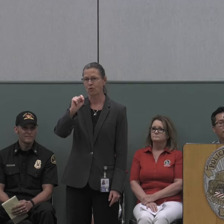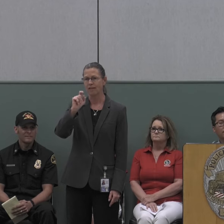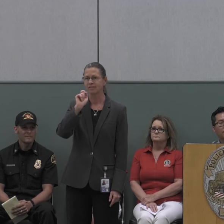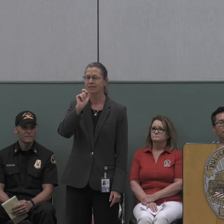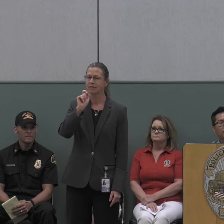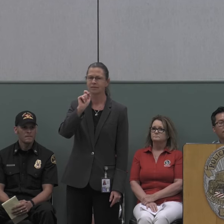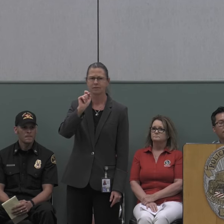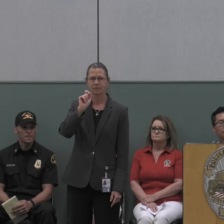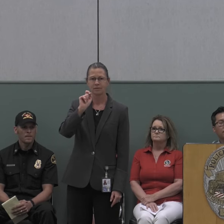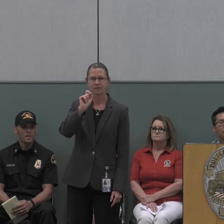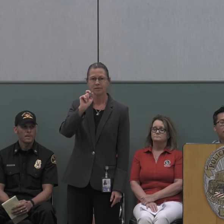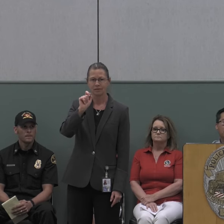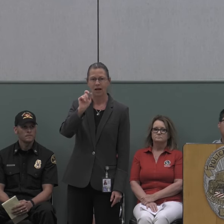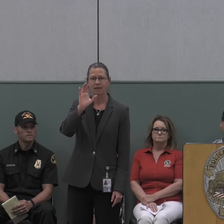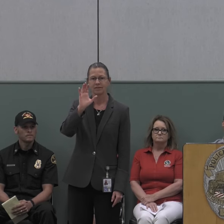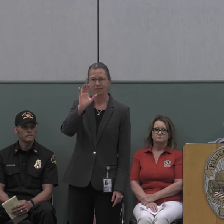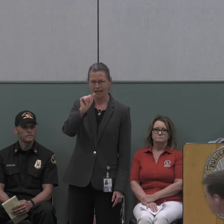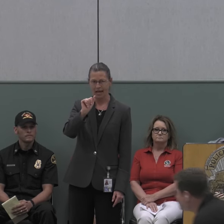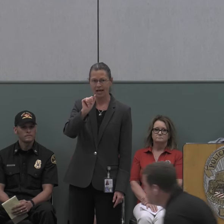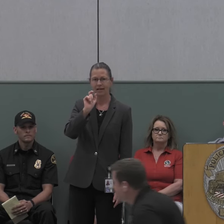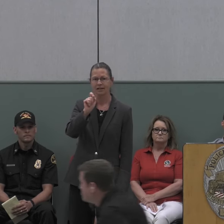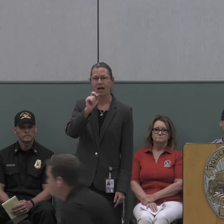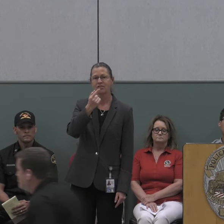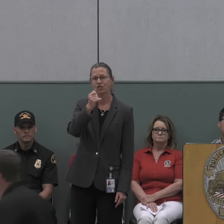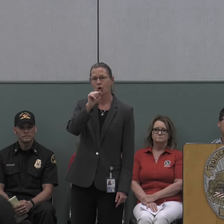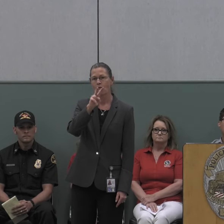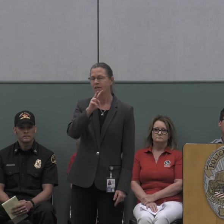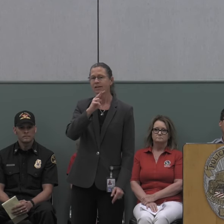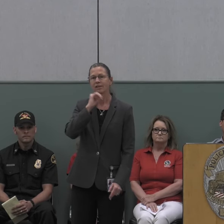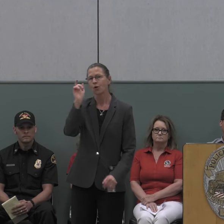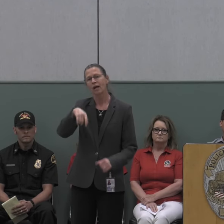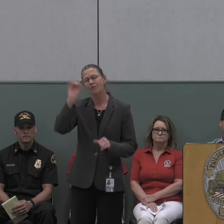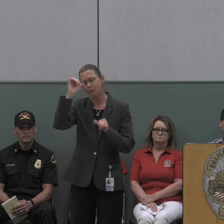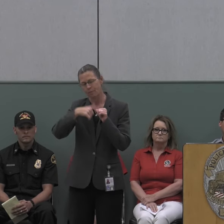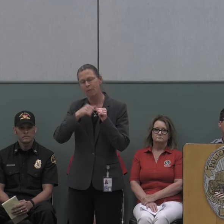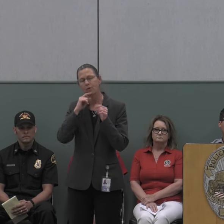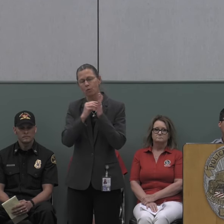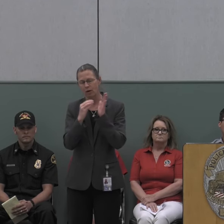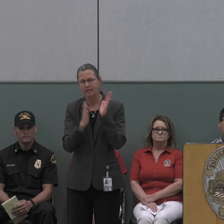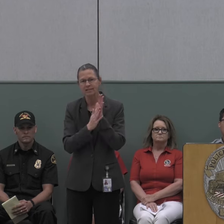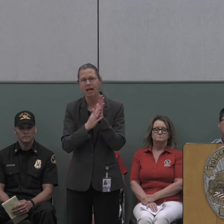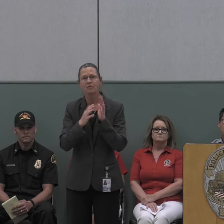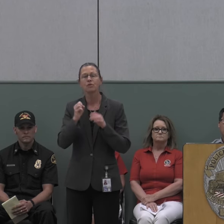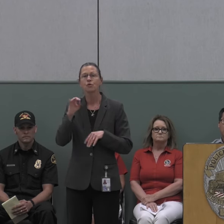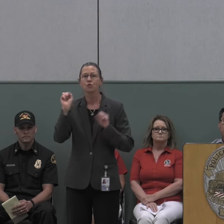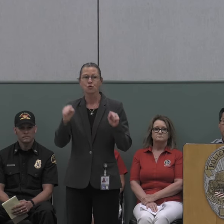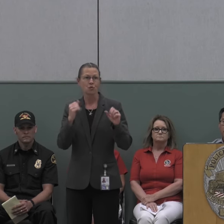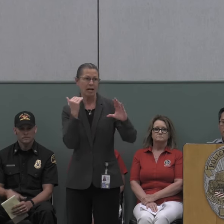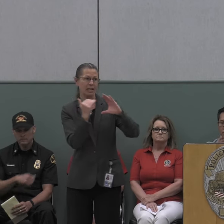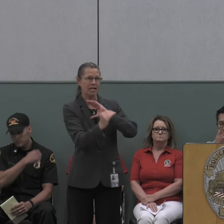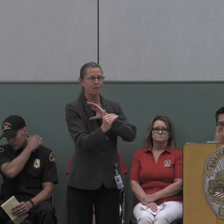We want you to email the city with what has happened to your property.